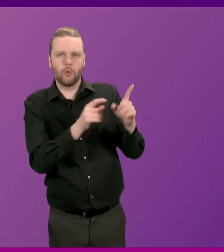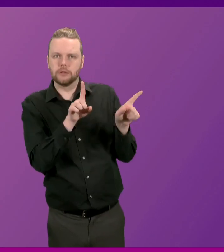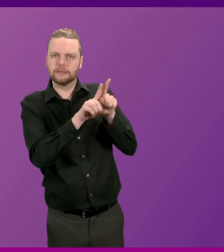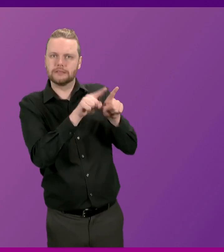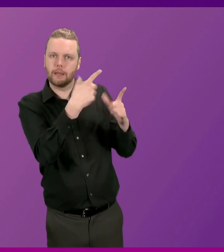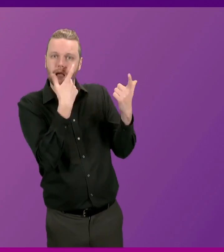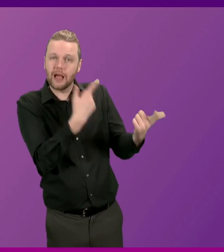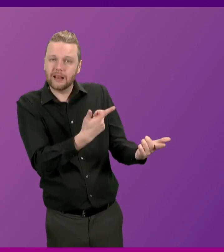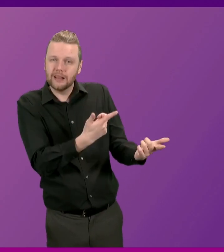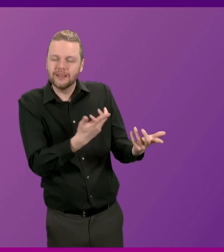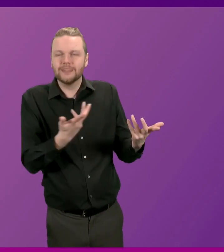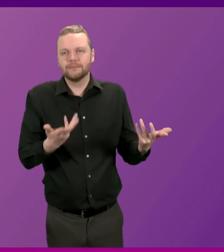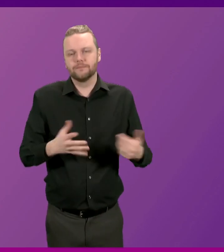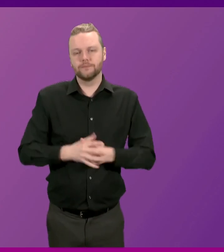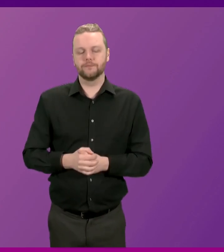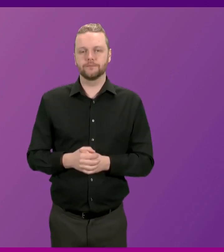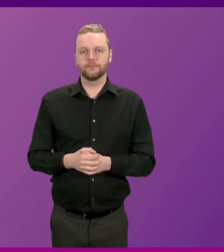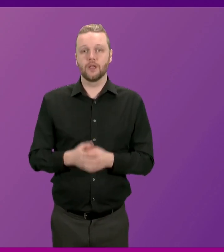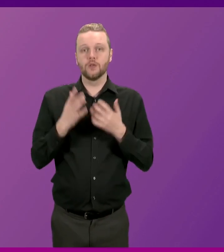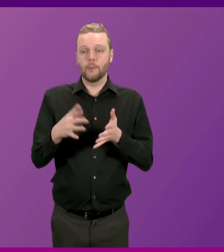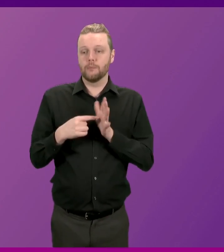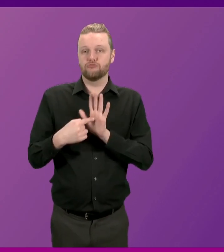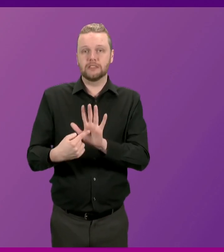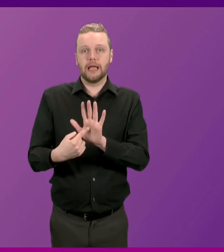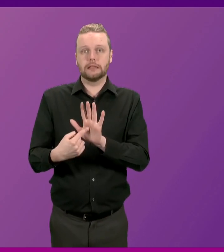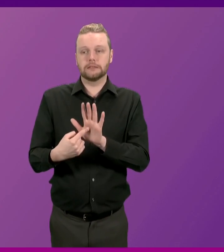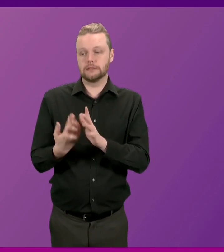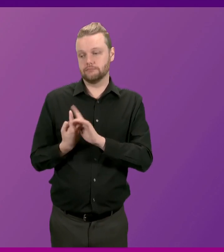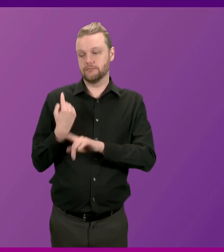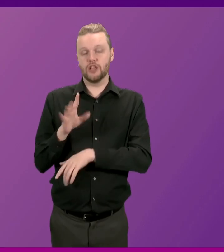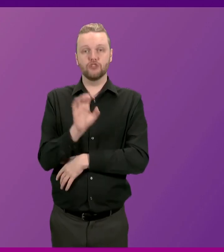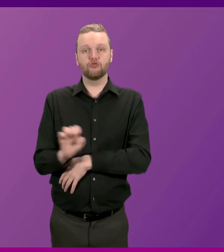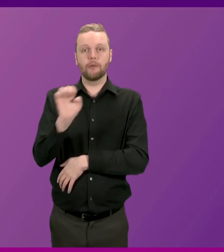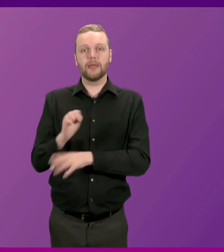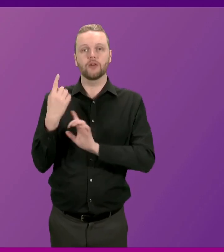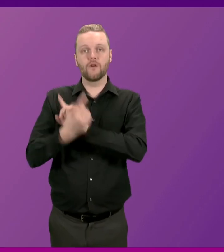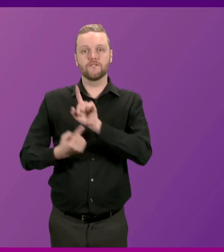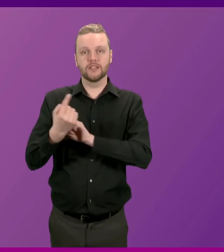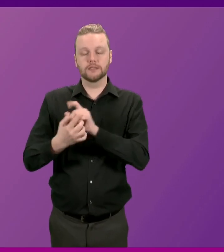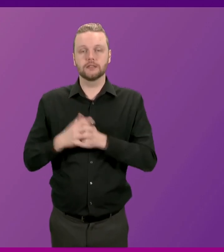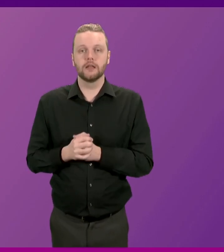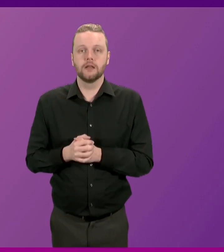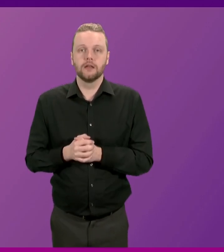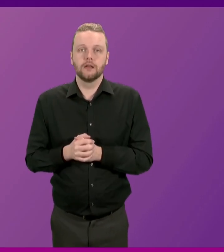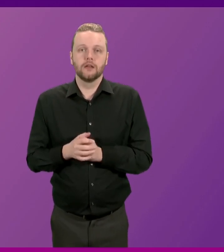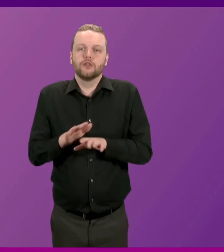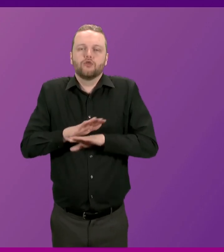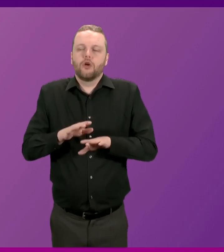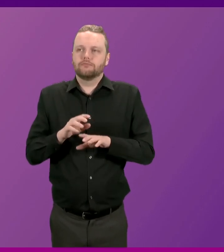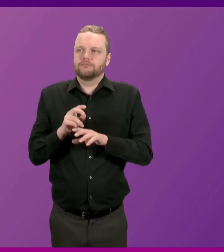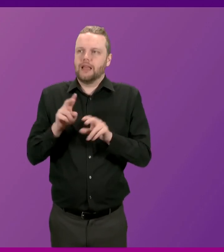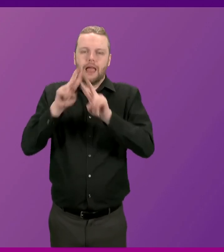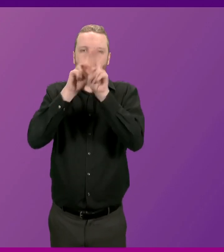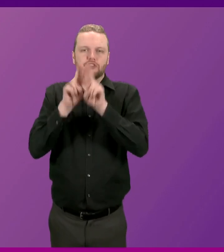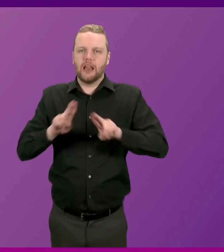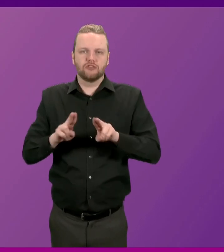Well, we presented in a European conference And we didn't do an international lit